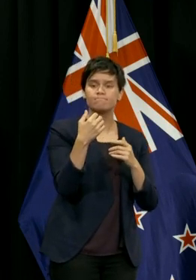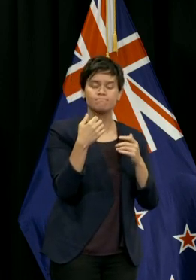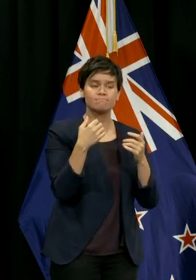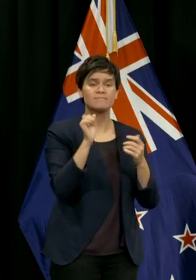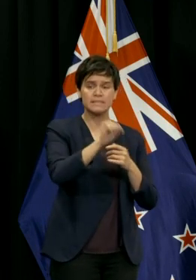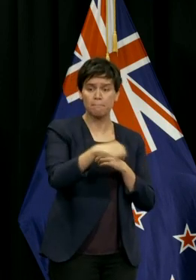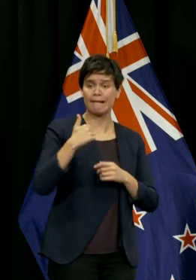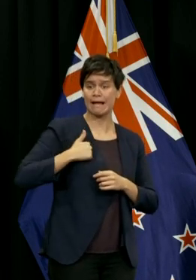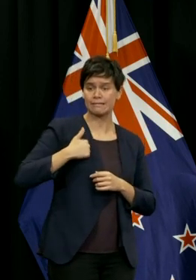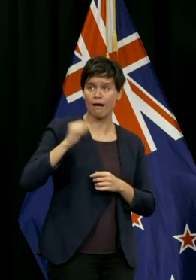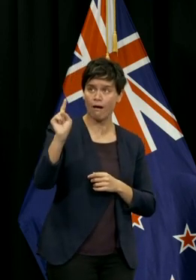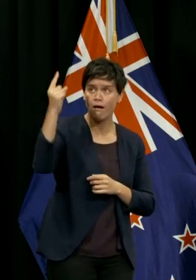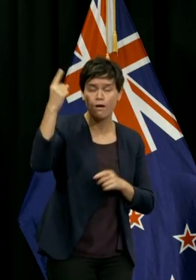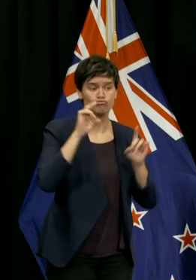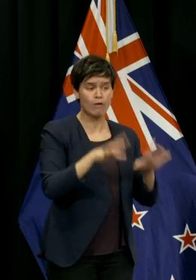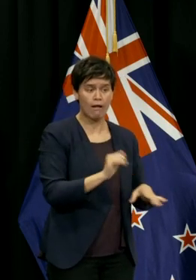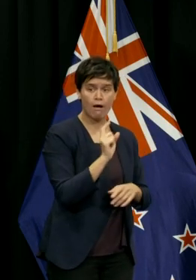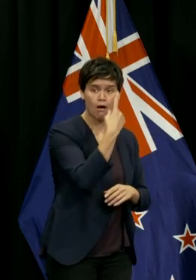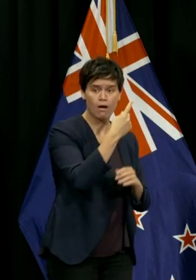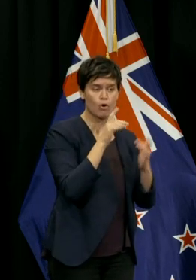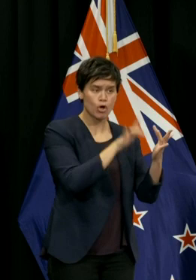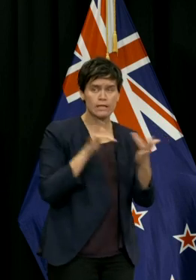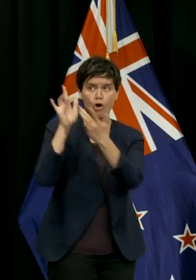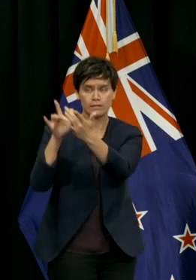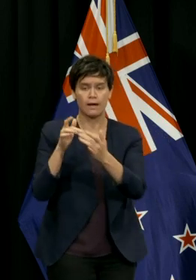Minister Trudeau, but very regular contact with